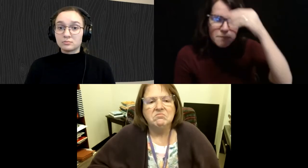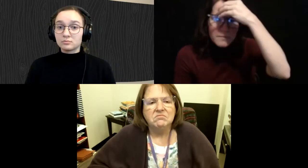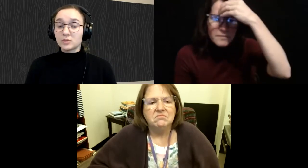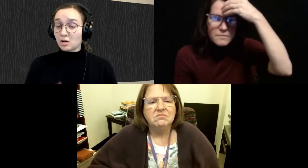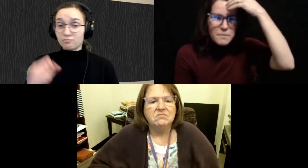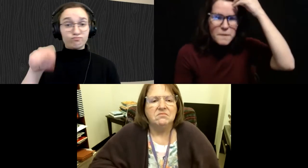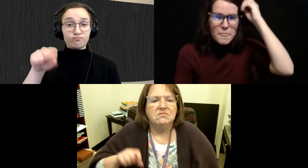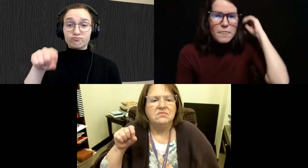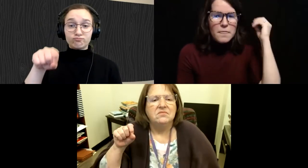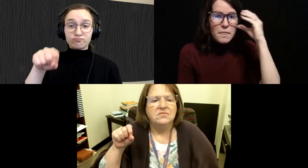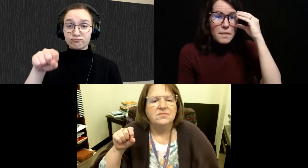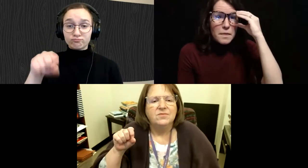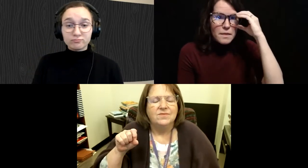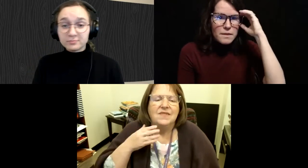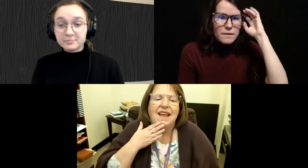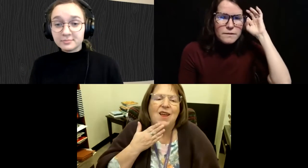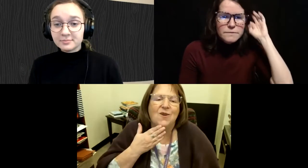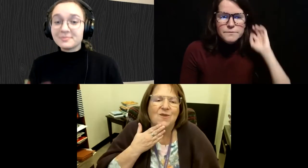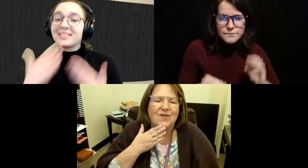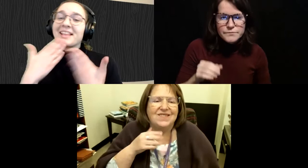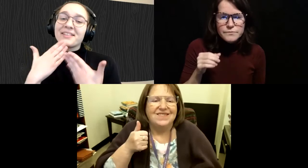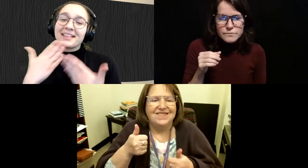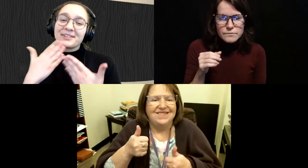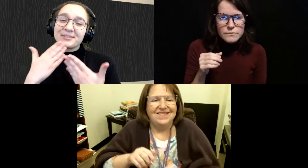out a little bit? Yes, thank you.